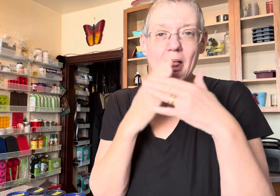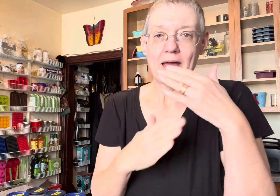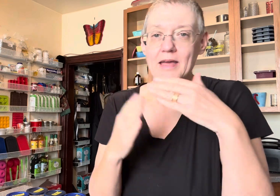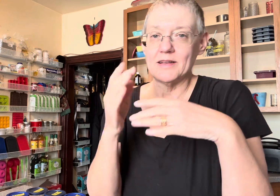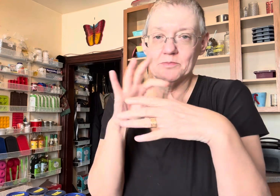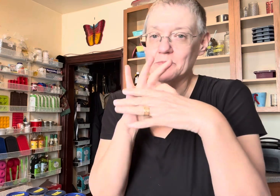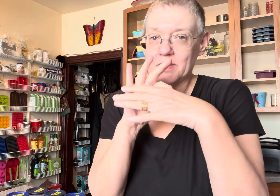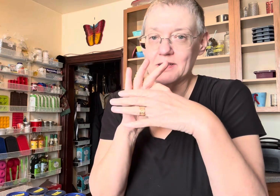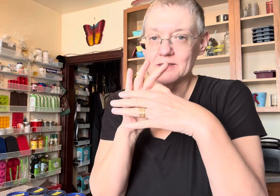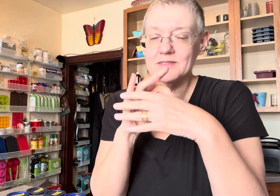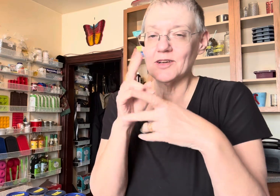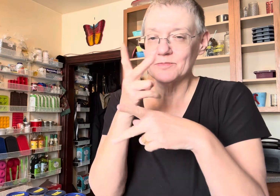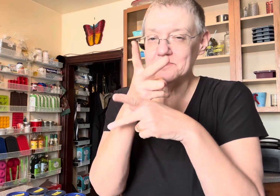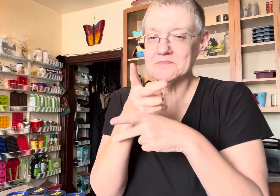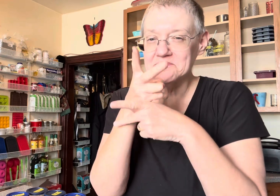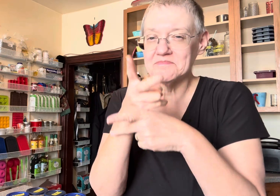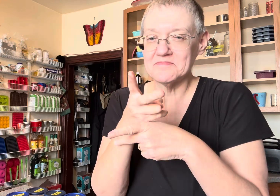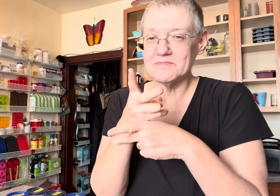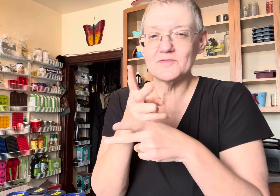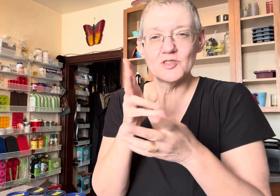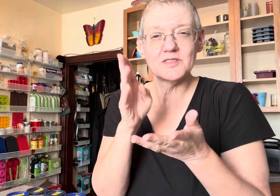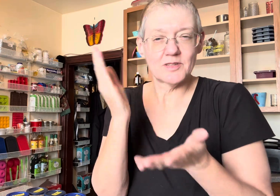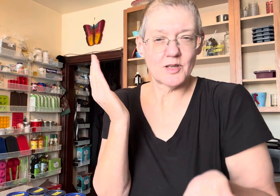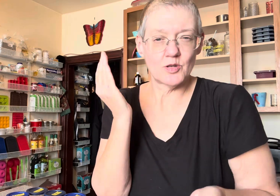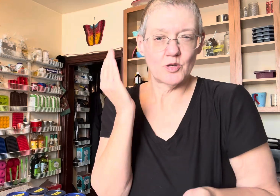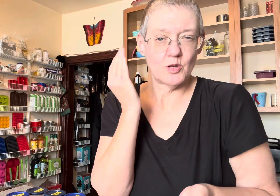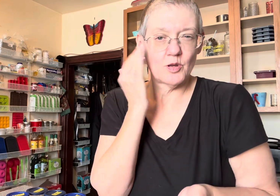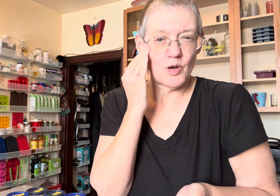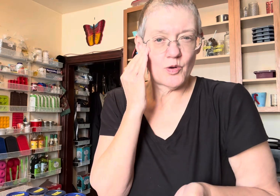So it's not going to be like plain meat, so be careful.